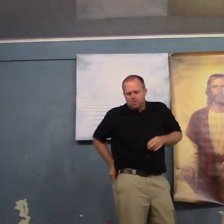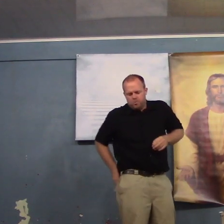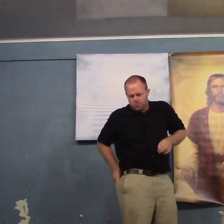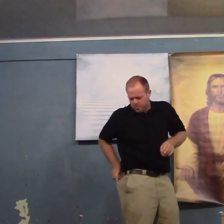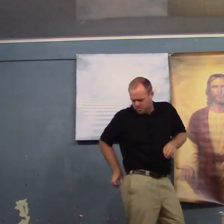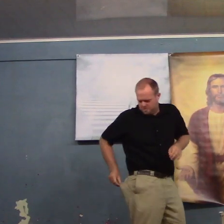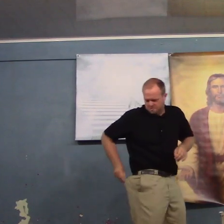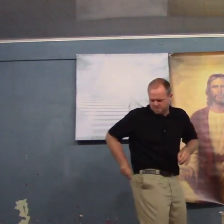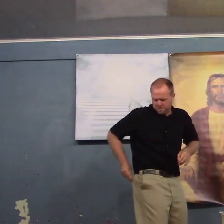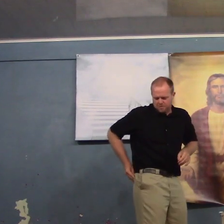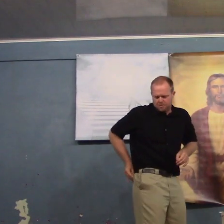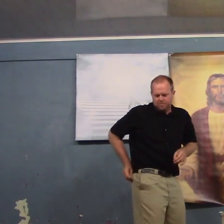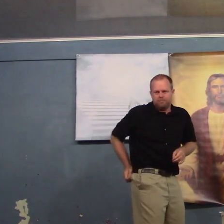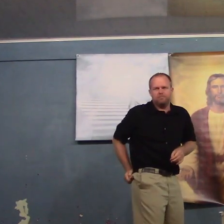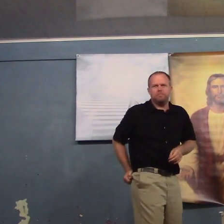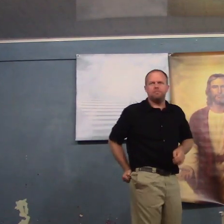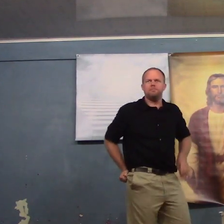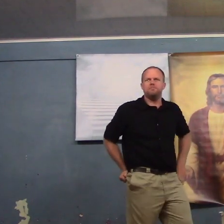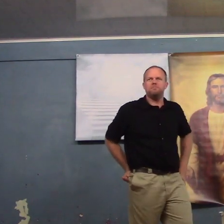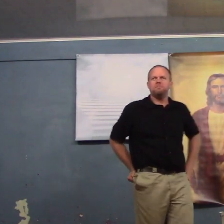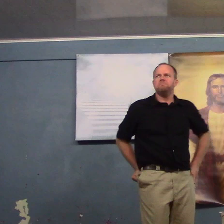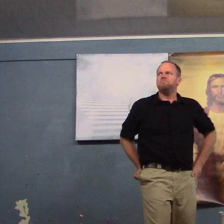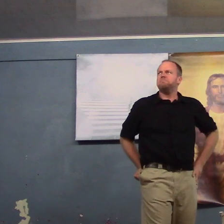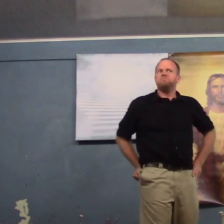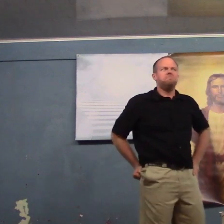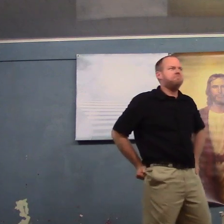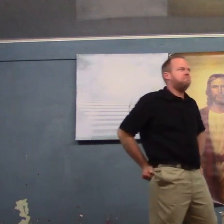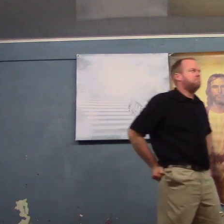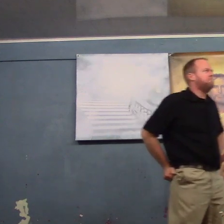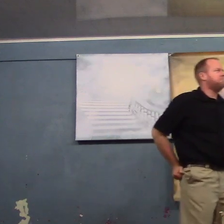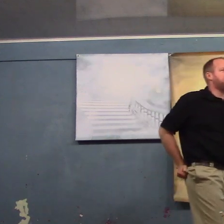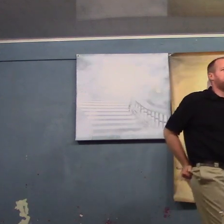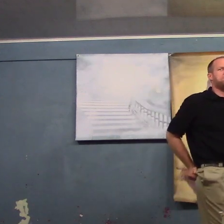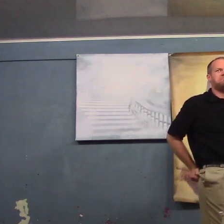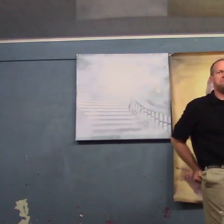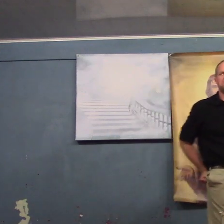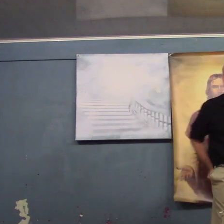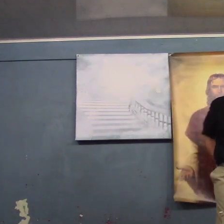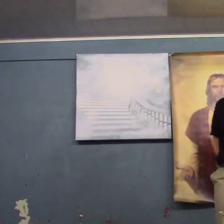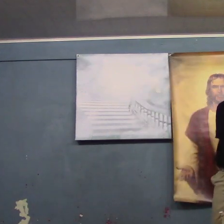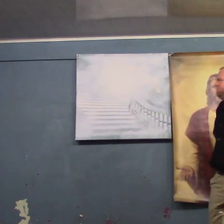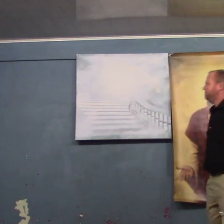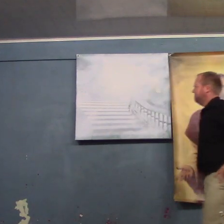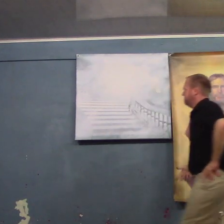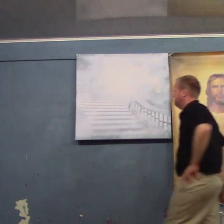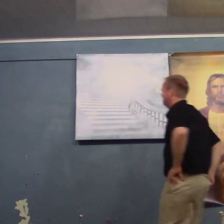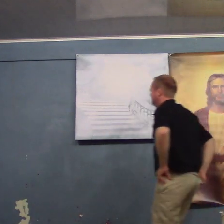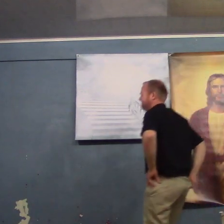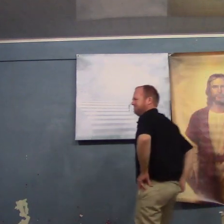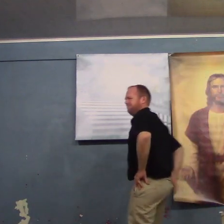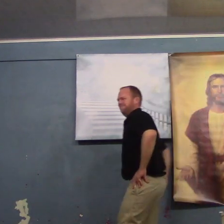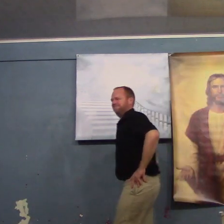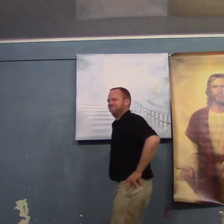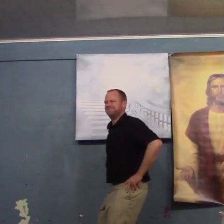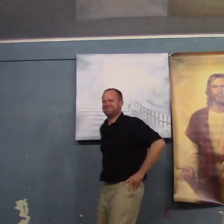You can try to hide sin. Maybe just put it in your back pocket. Nobody's going to see that. You can try to get to heaven that